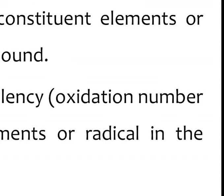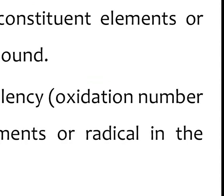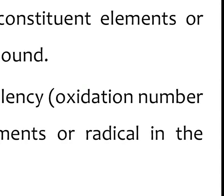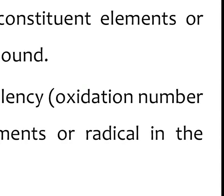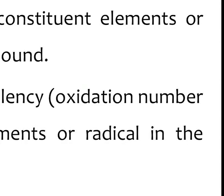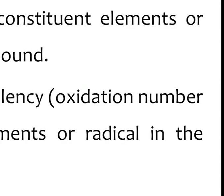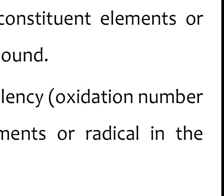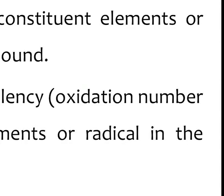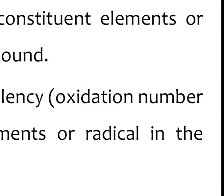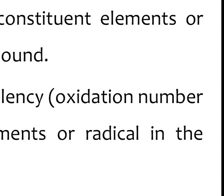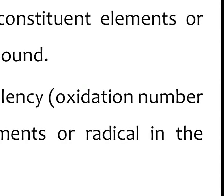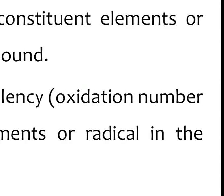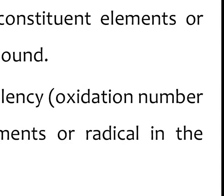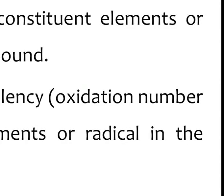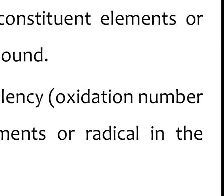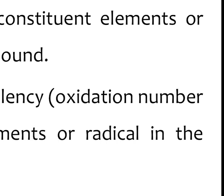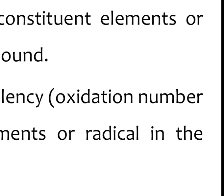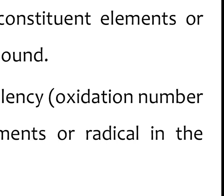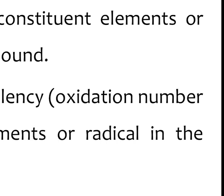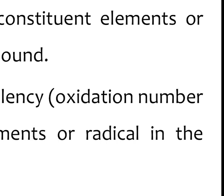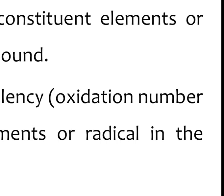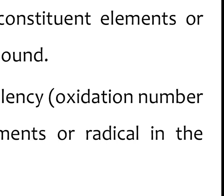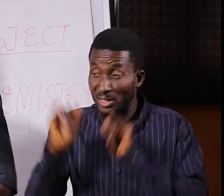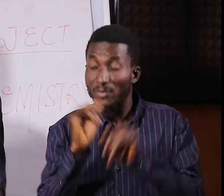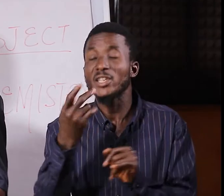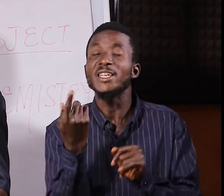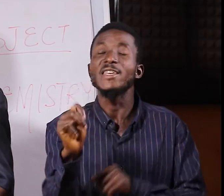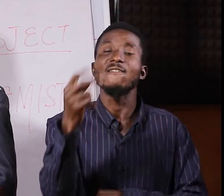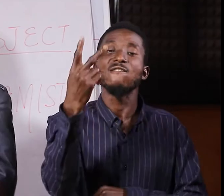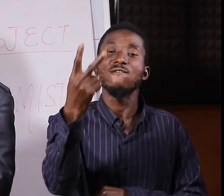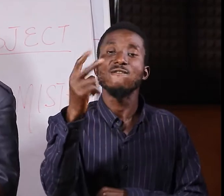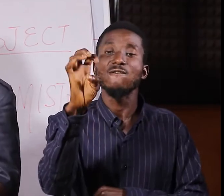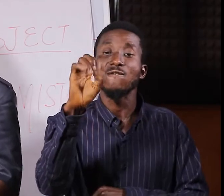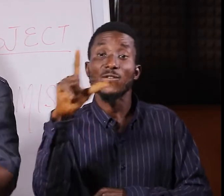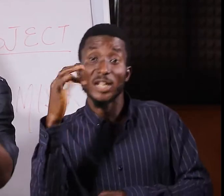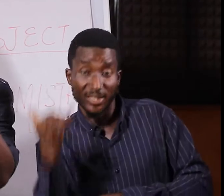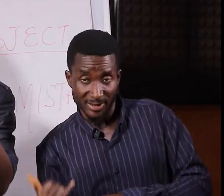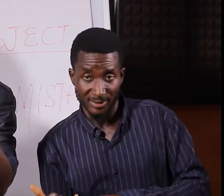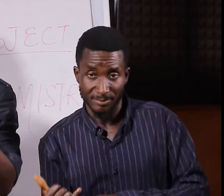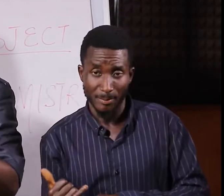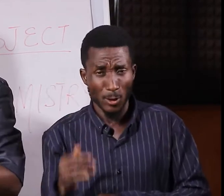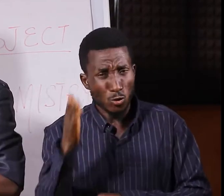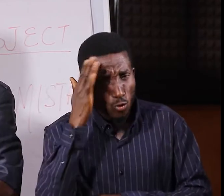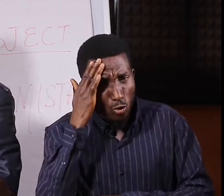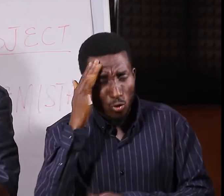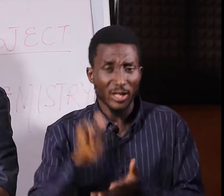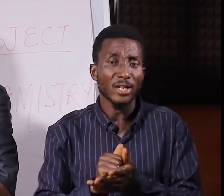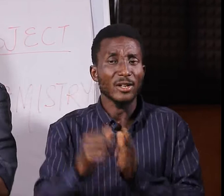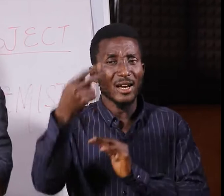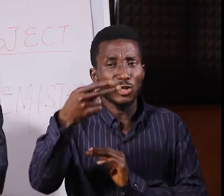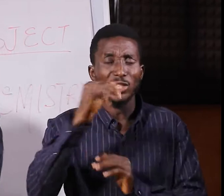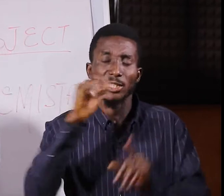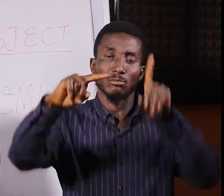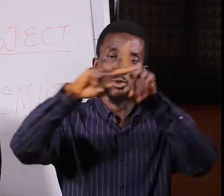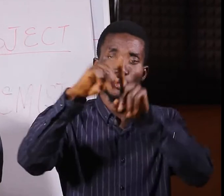is to identify the valency or oxidation number of this constituent element. Remember I said hydrogen is +1 and oxygen